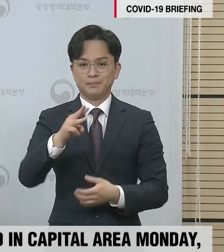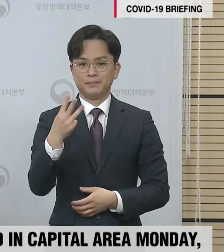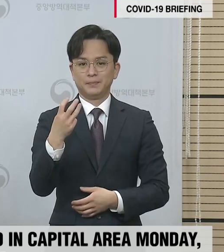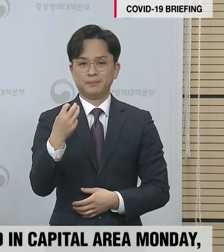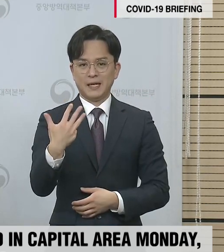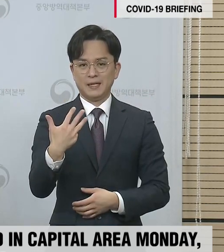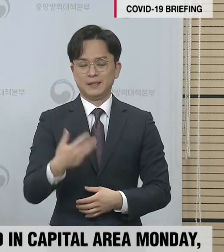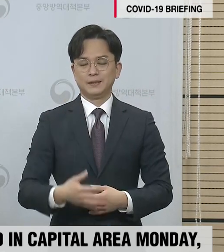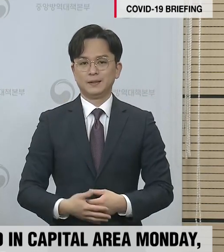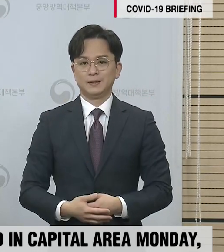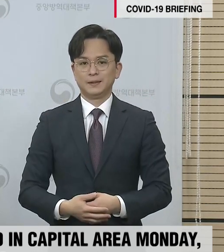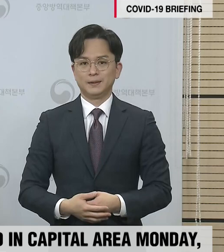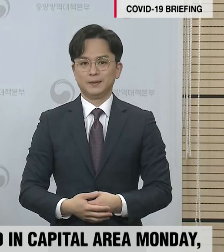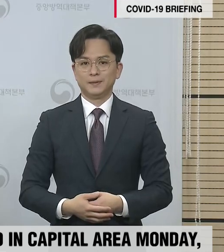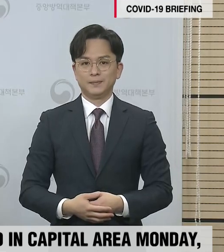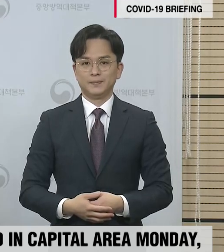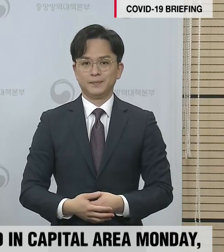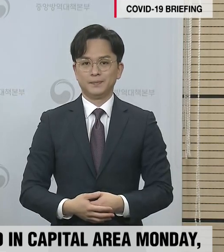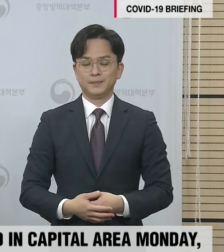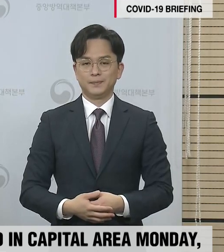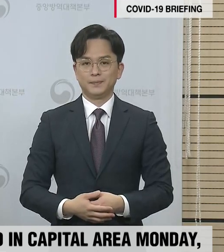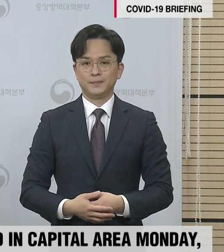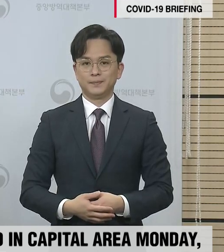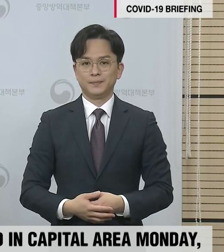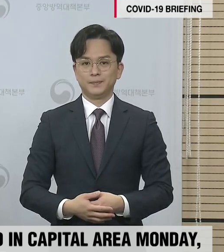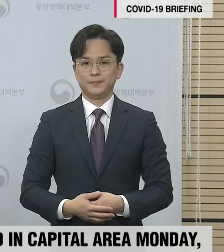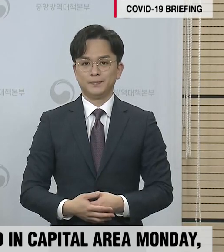of 38 people have been confirmed to date.